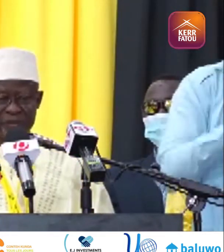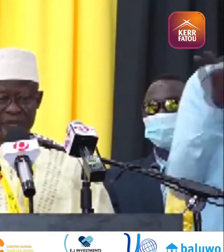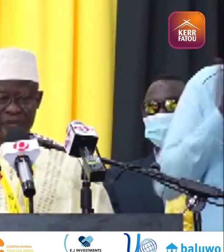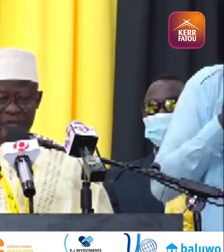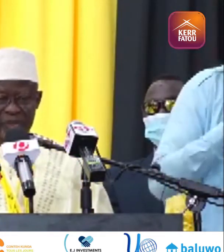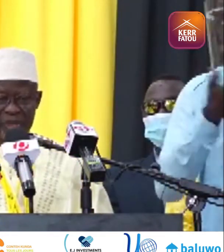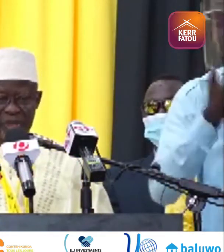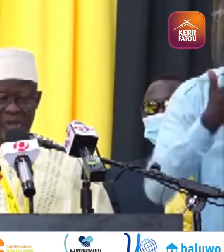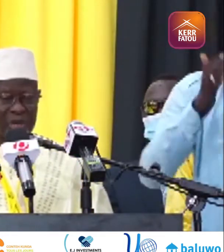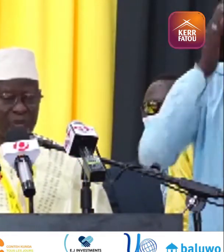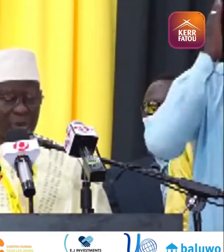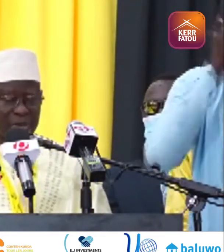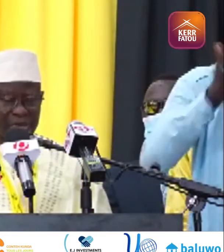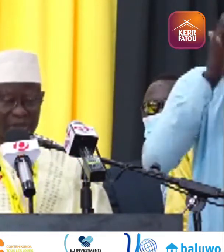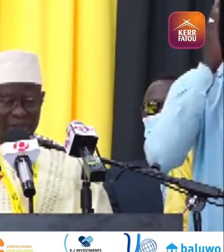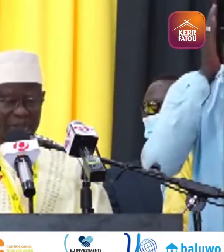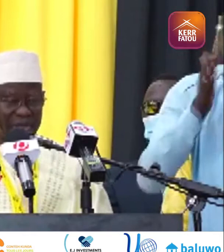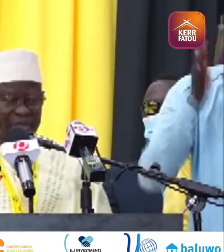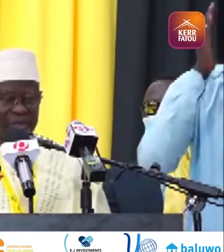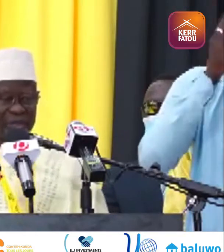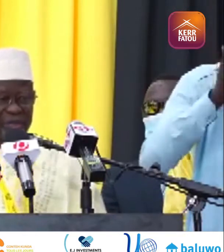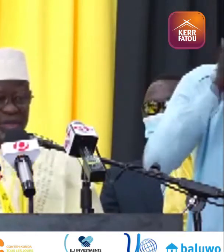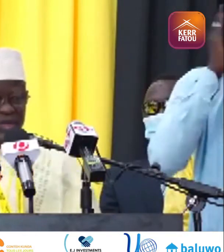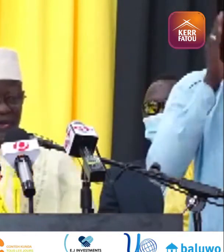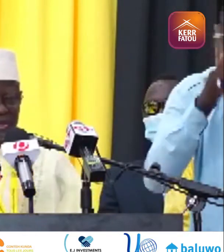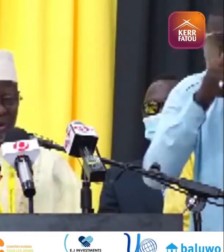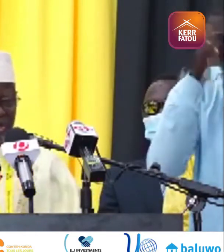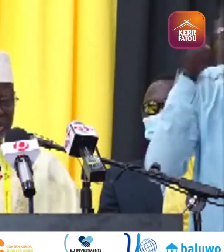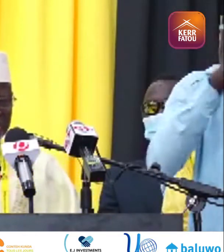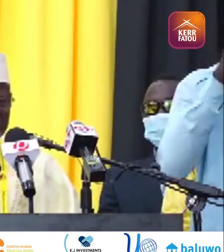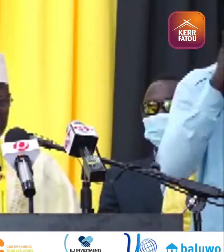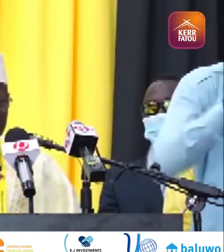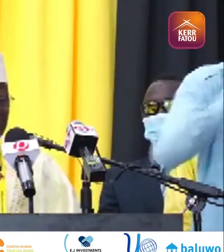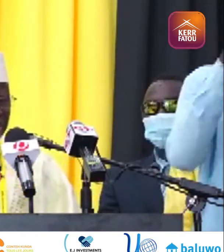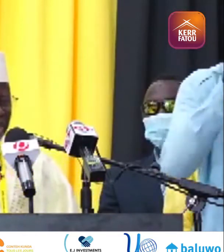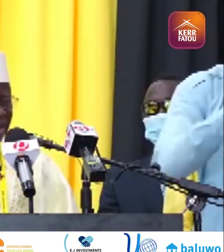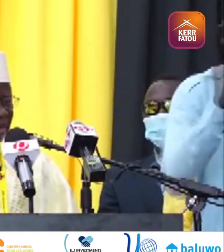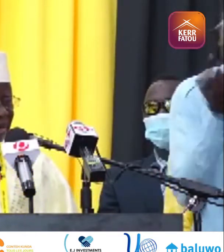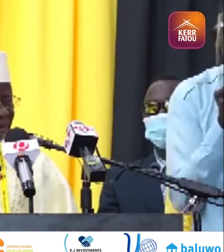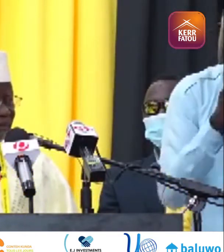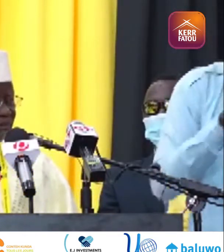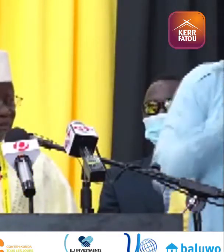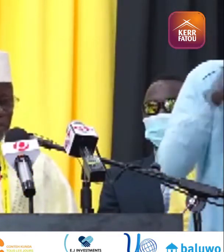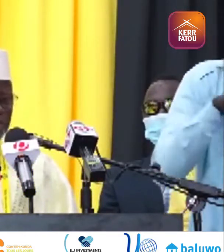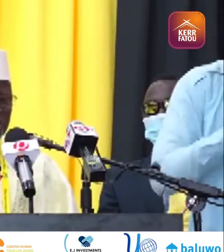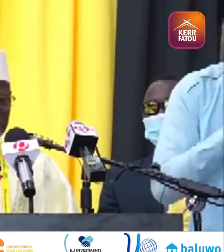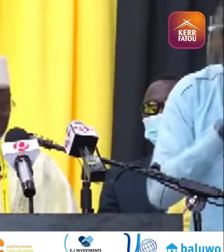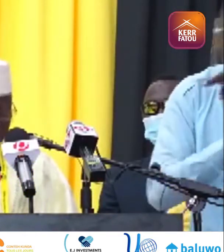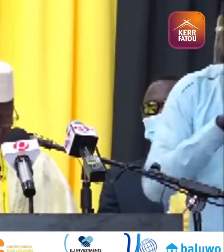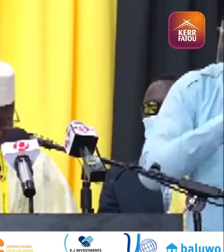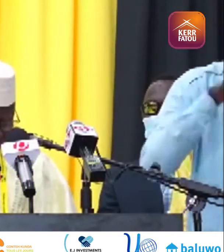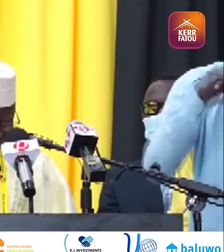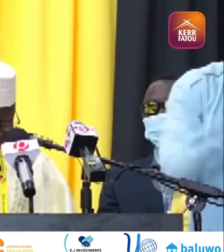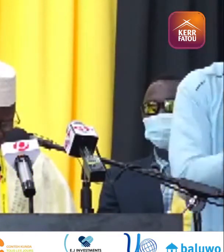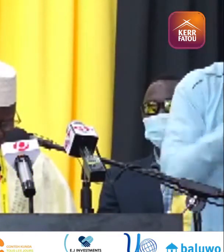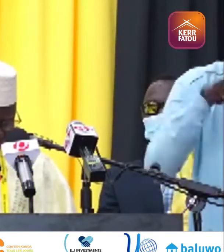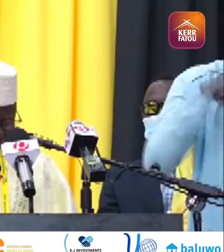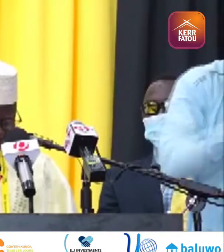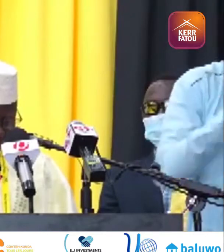busy on the political terrain, crisscrossing and positioning